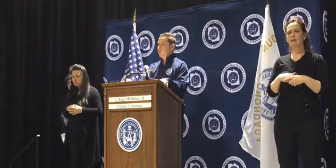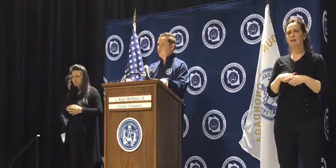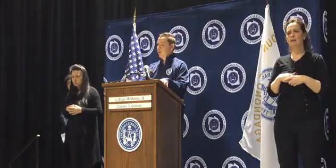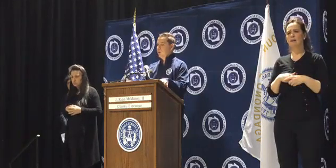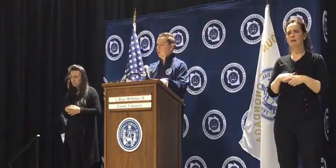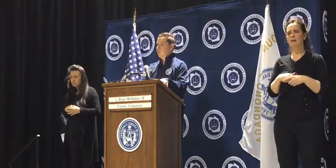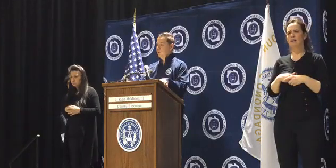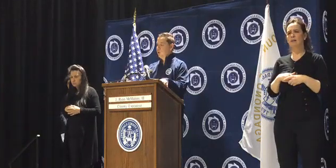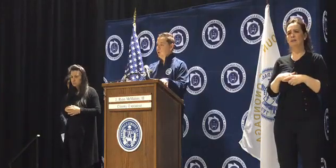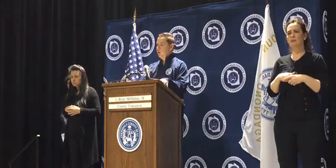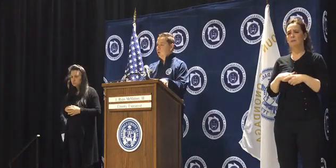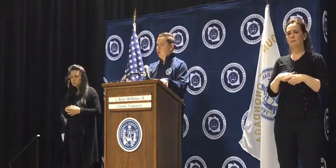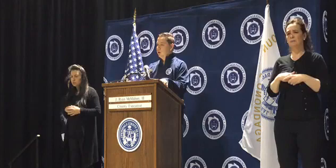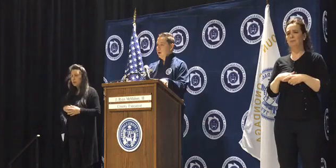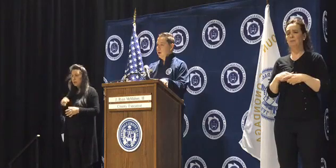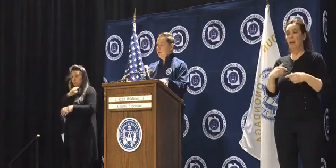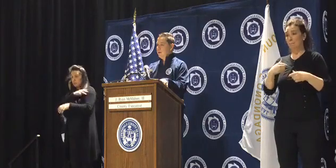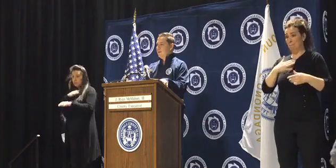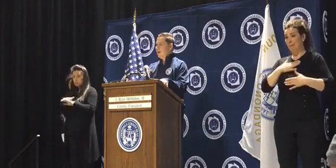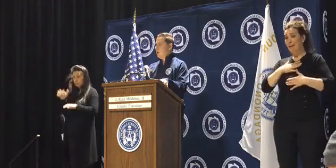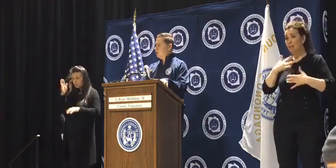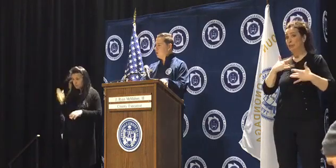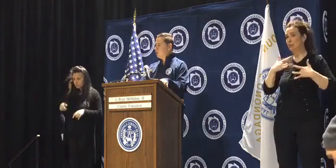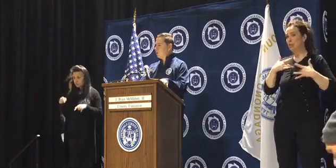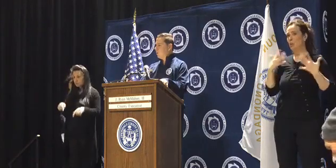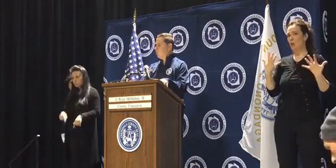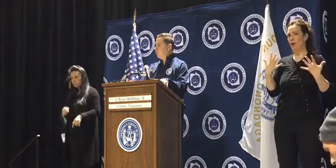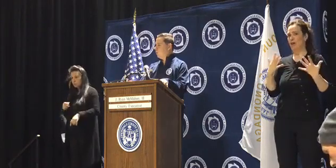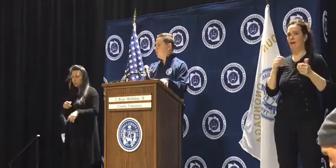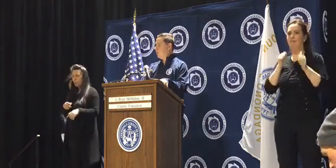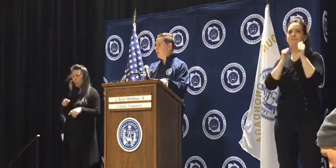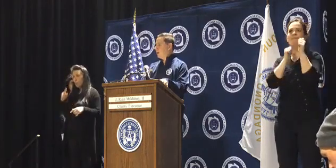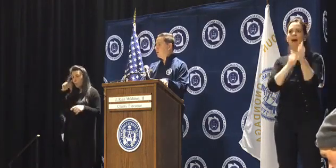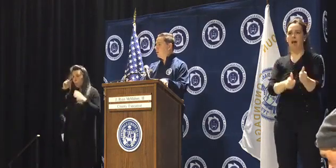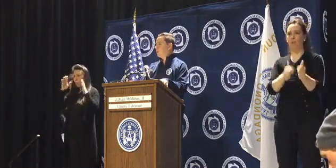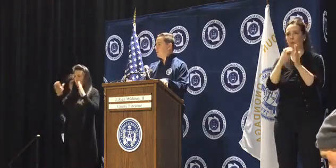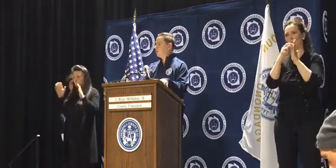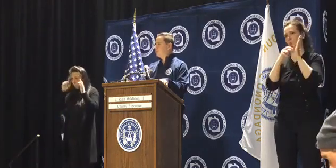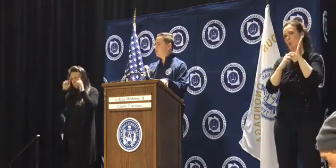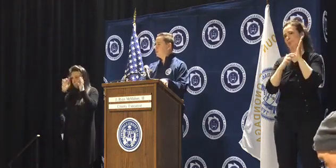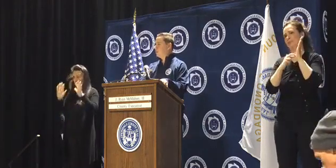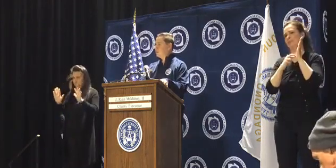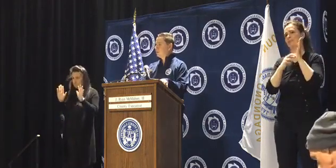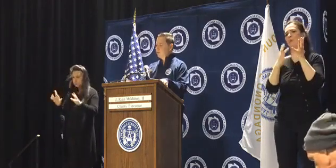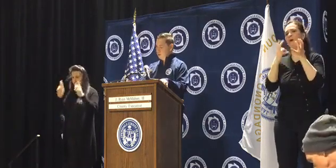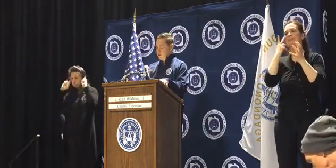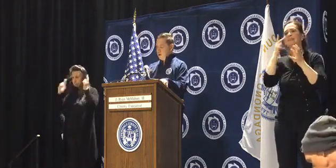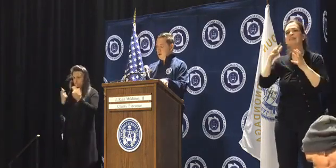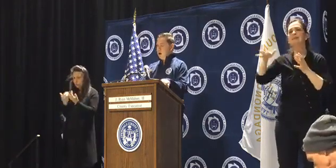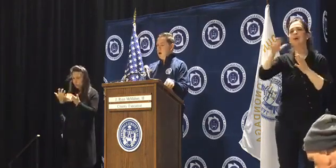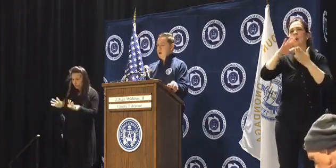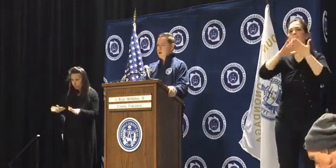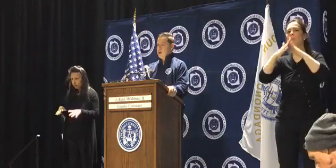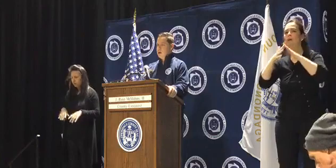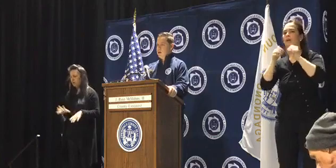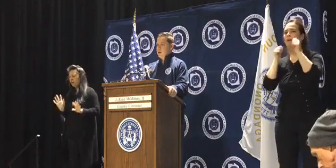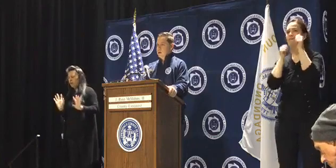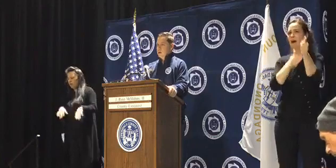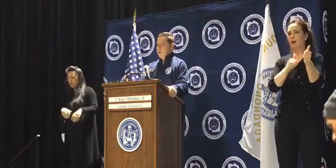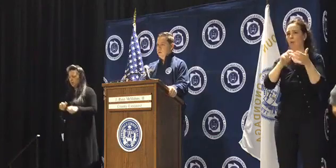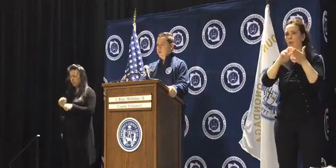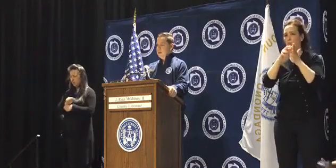of the public overall, maybe not in our community, but we don't know that yet, that aren't taking this as seriously.